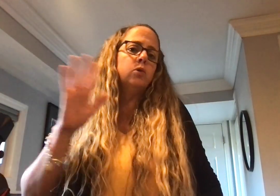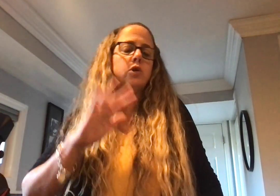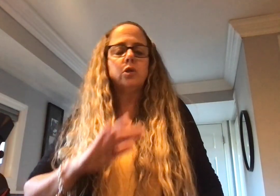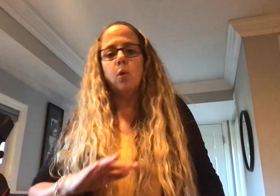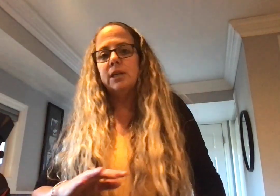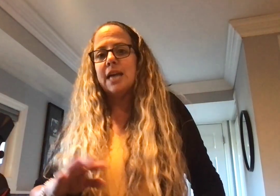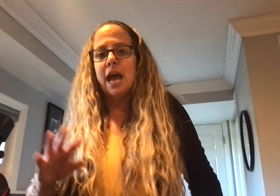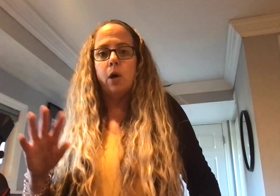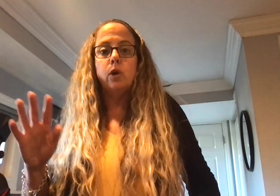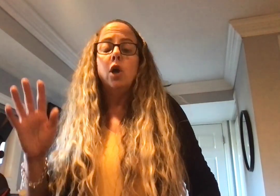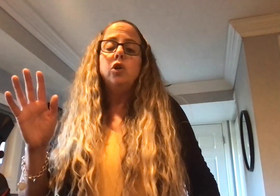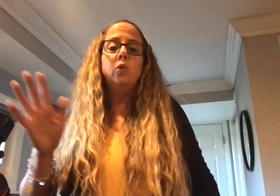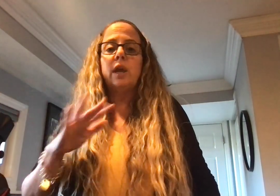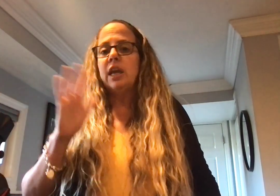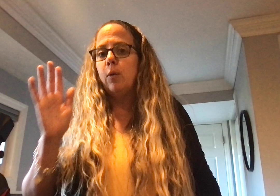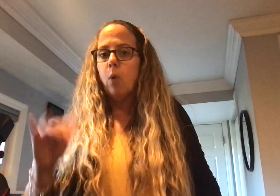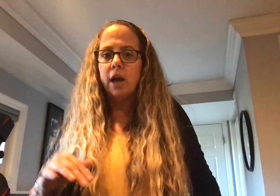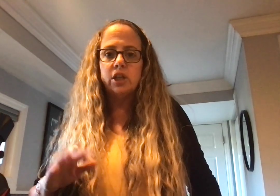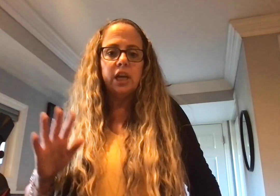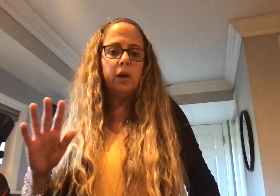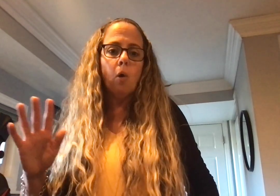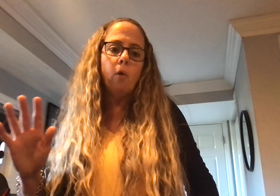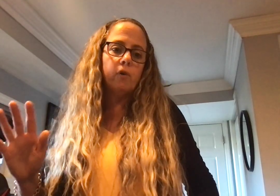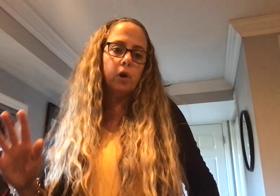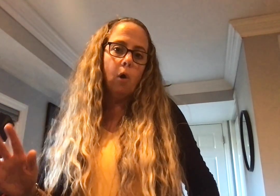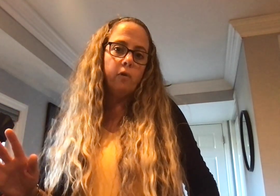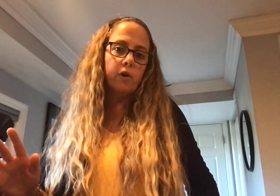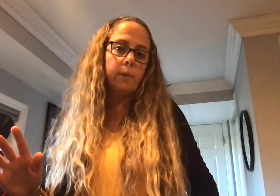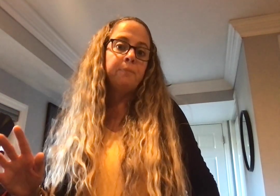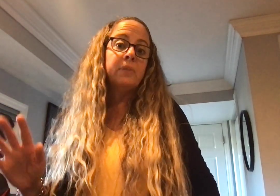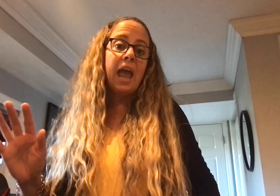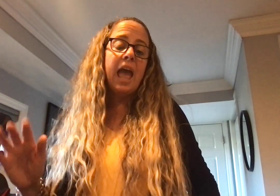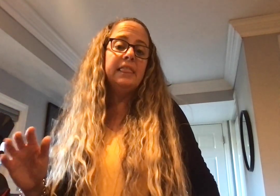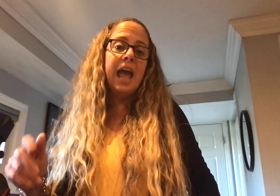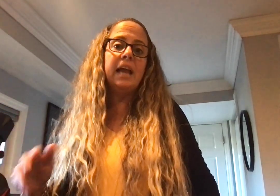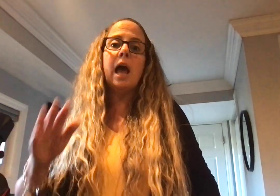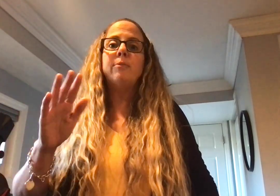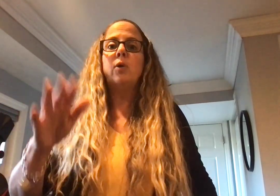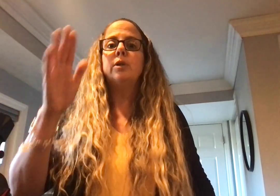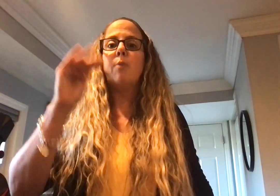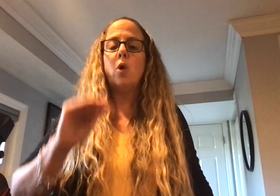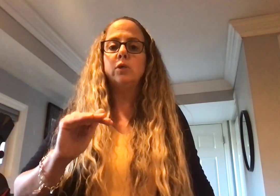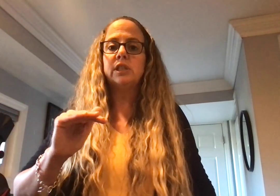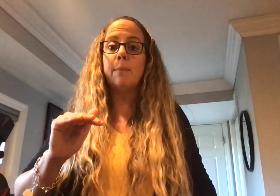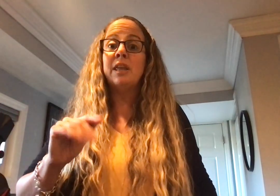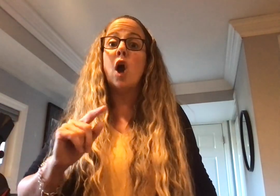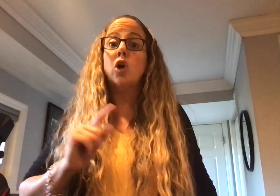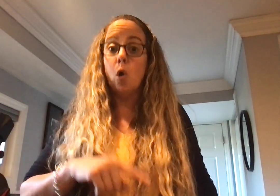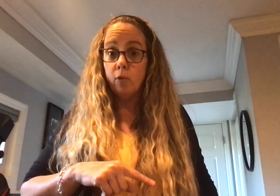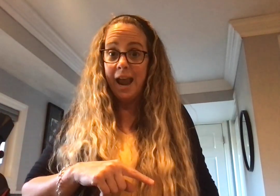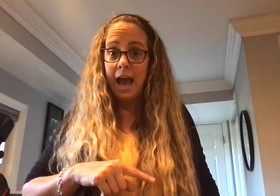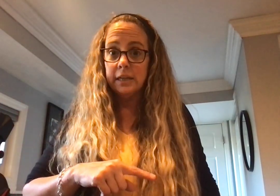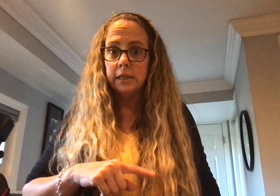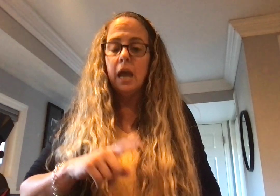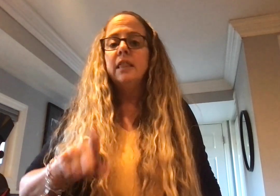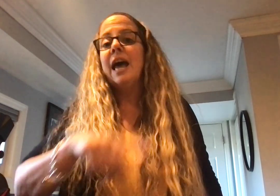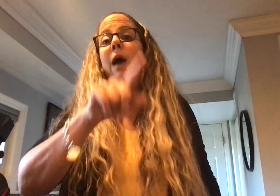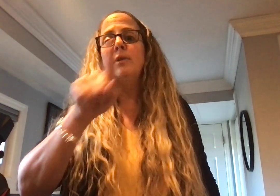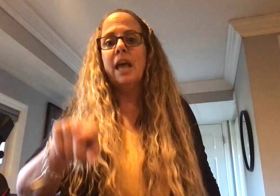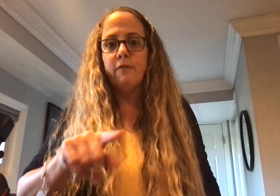could slow it down. You can keep watching it over and over. And then I'm going to post something on Go React that I would like for